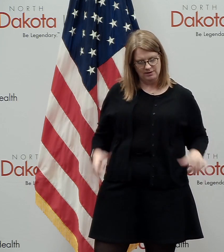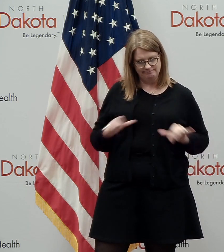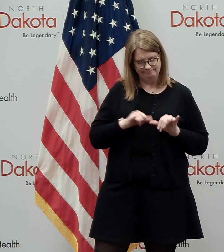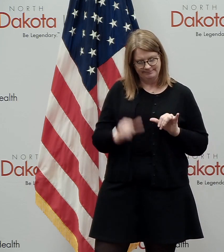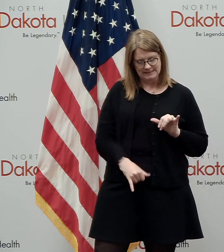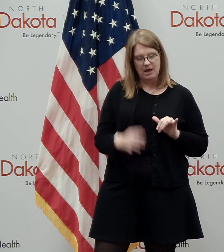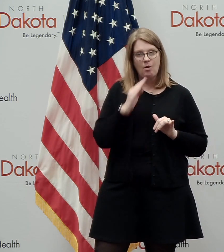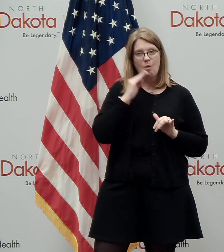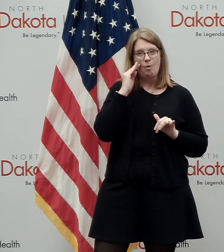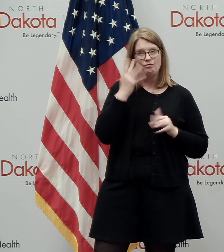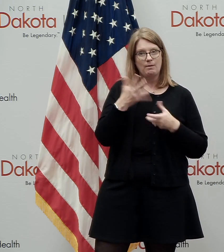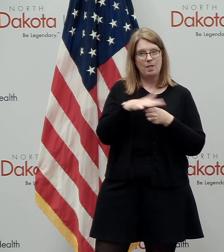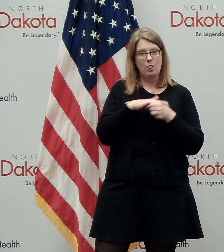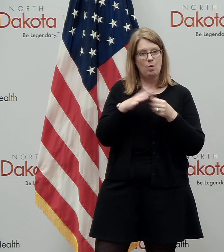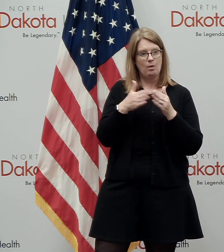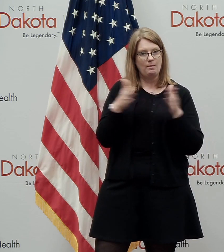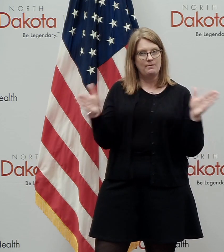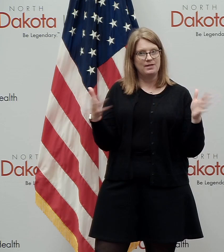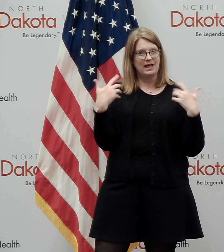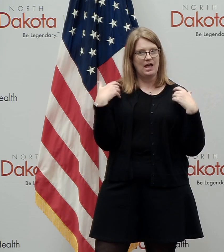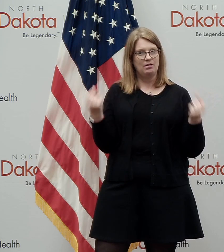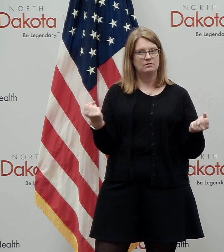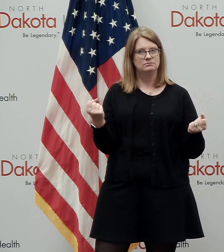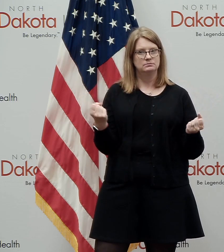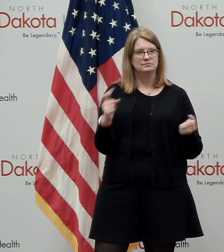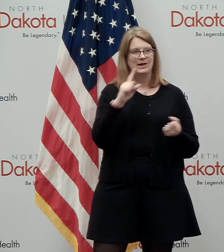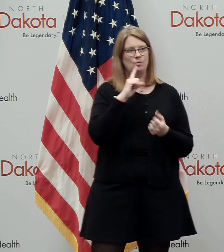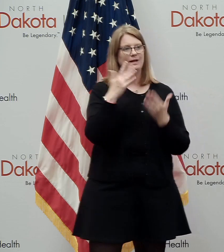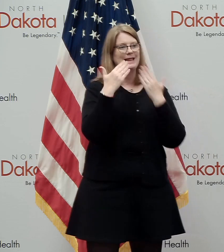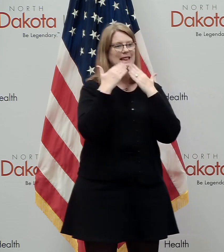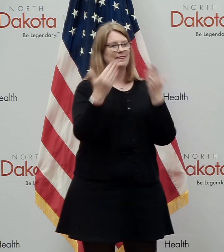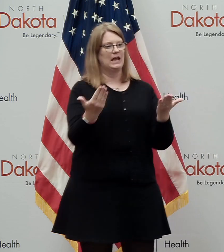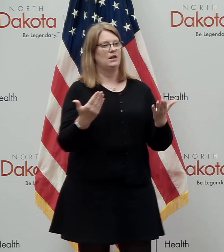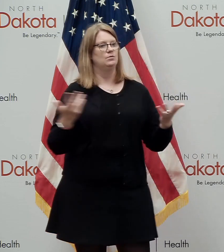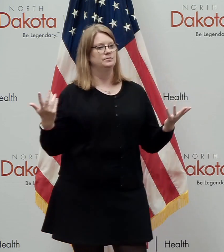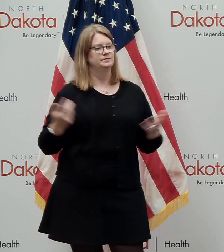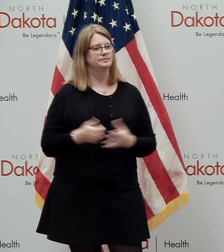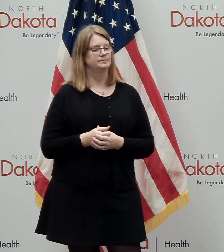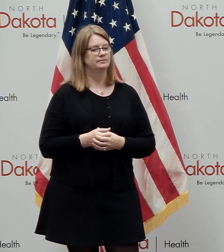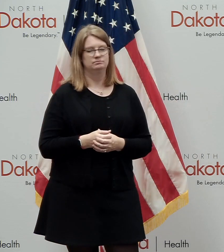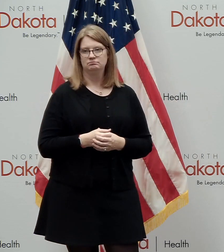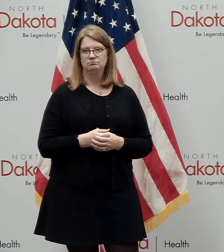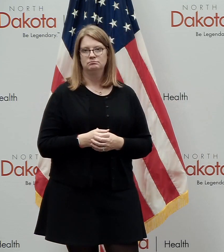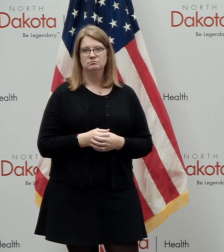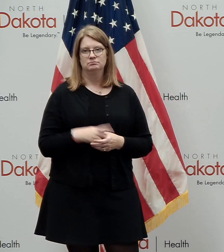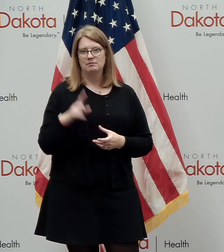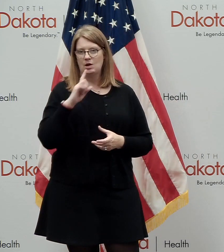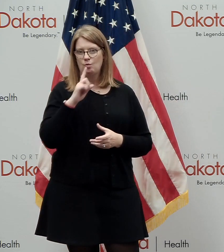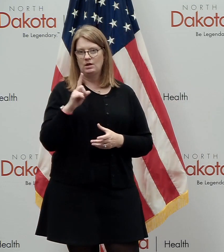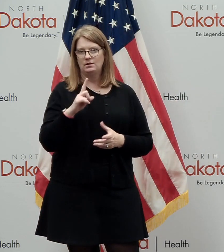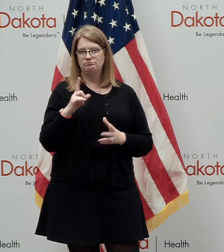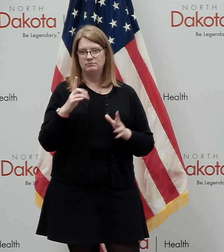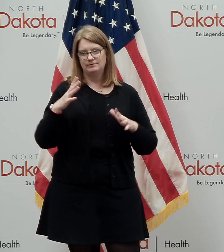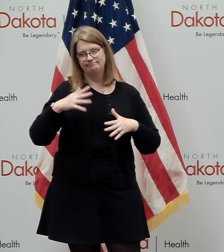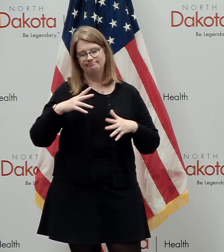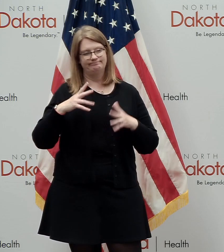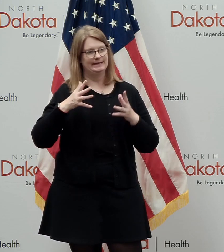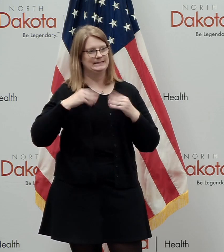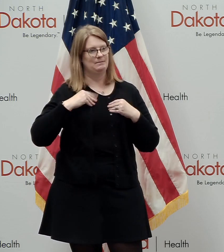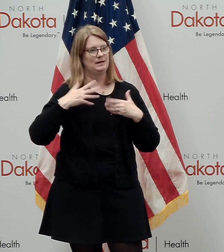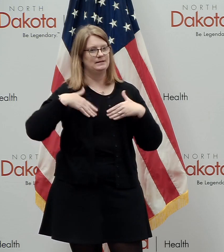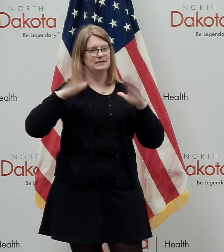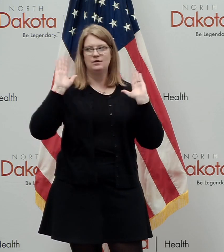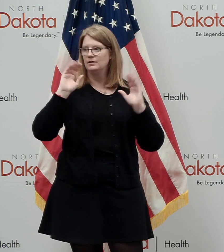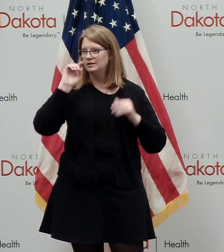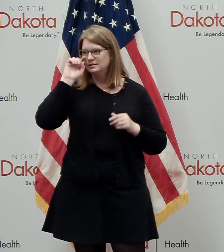that they may have from local public health, you just say to them, thank you, because they're doing their part. They're making a sacrifice, and we appreciate that.